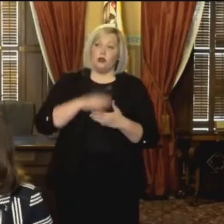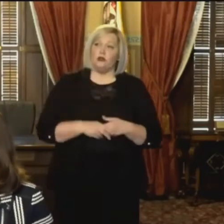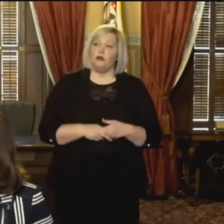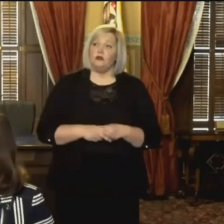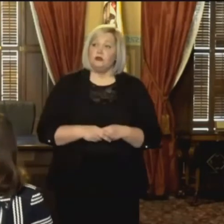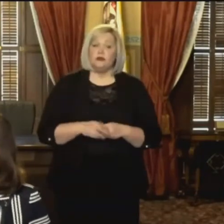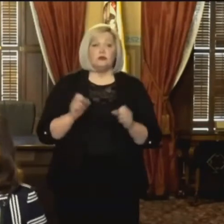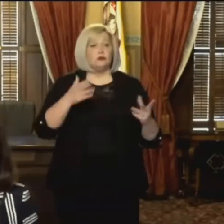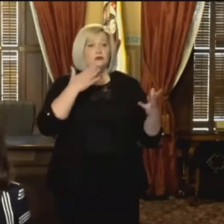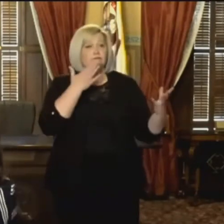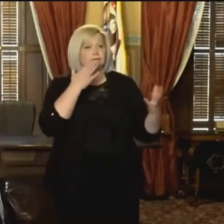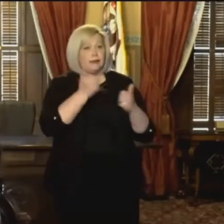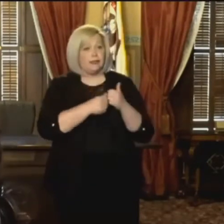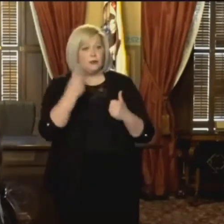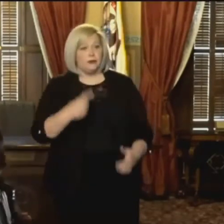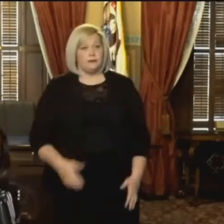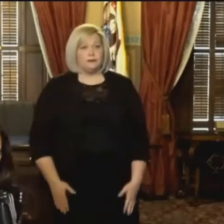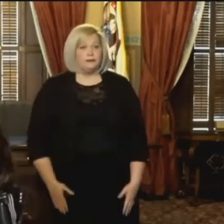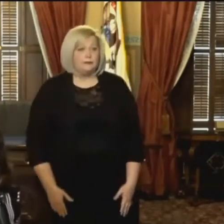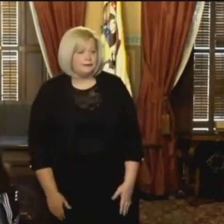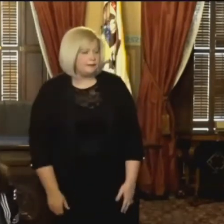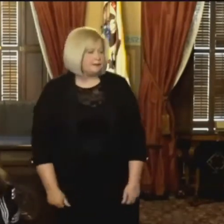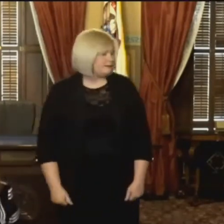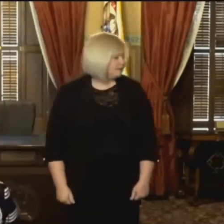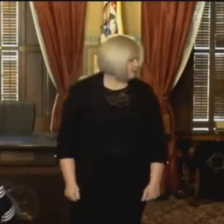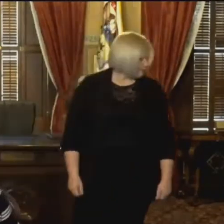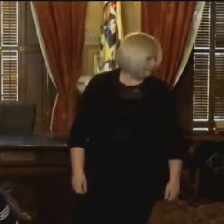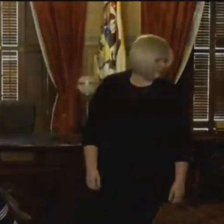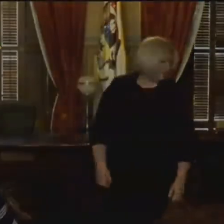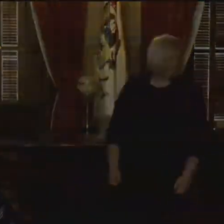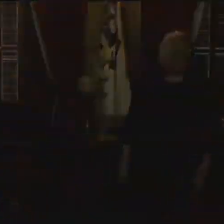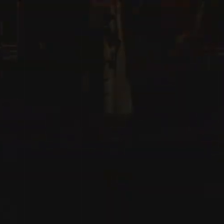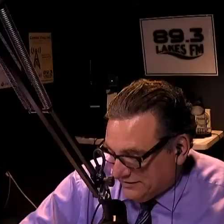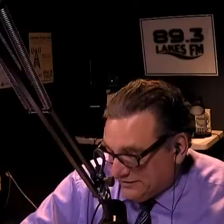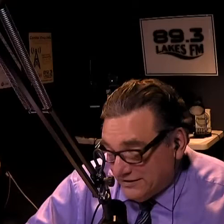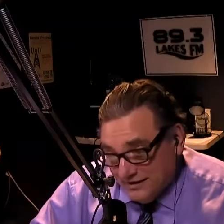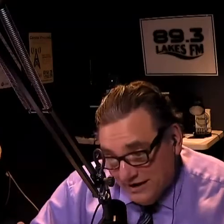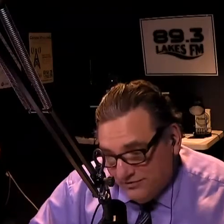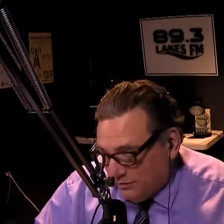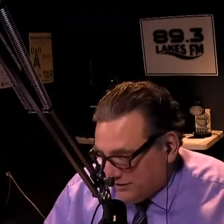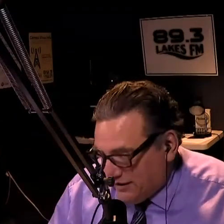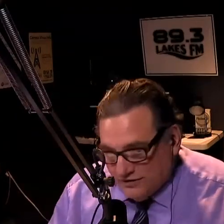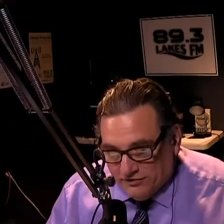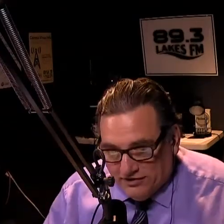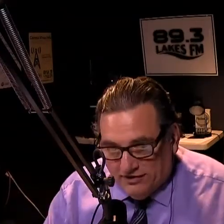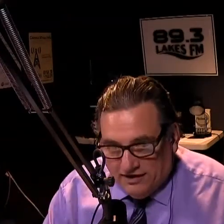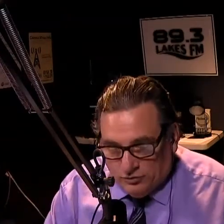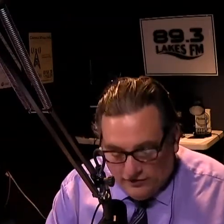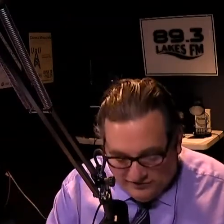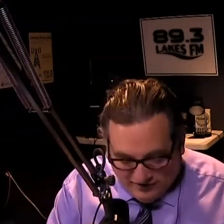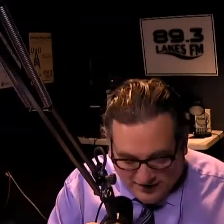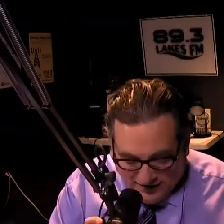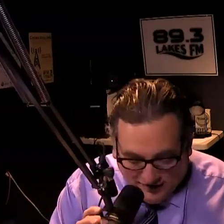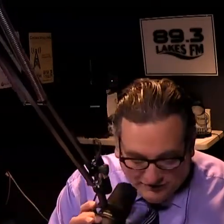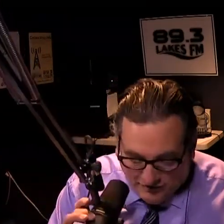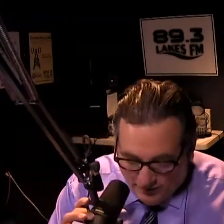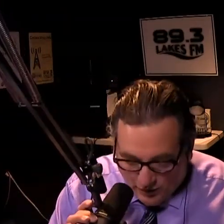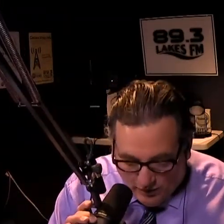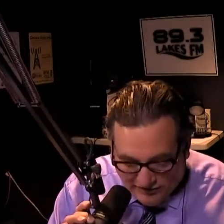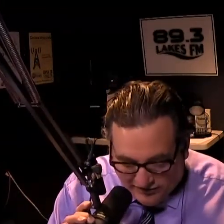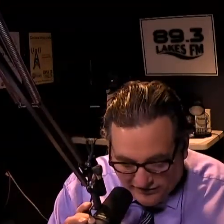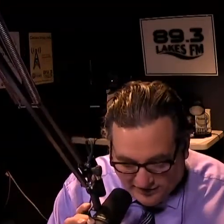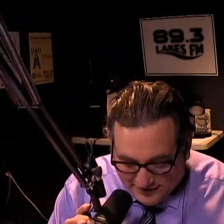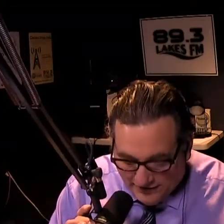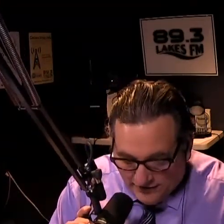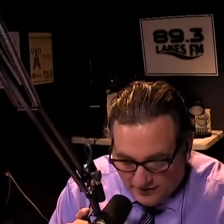All right. Thank you, everybody. Well, there you have it. Governor joining us, the state of Michigan, a little late, but the governor did get with us today and answered a number